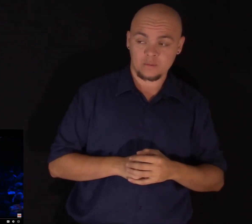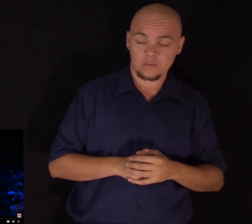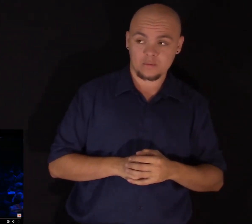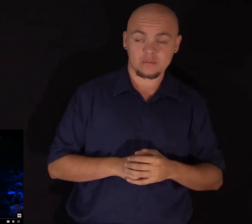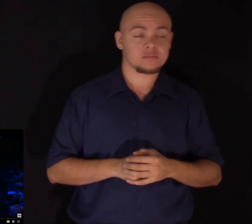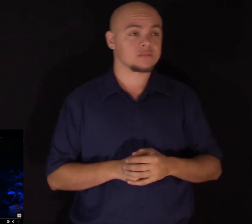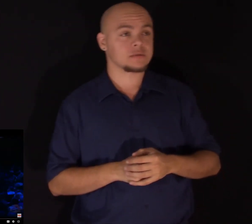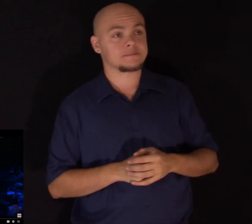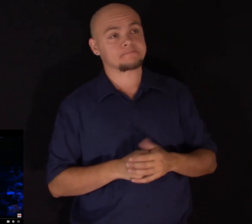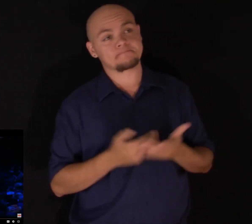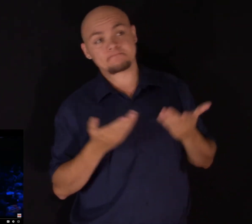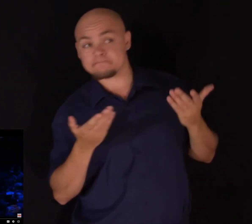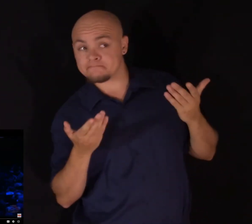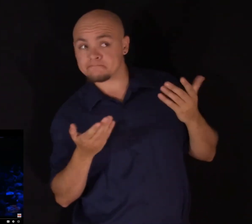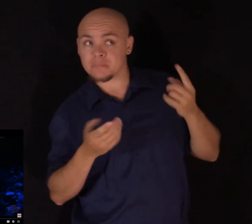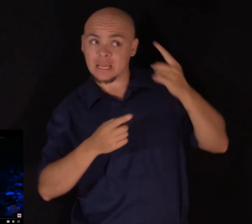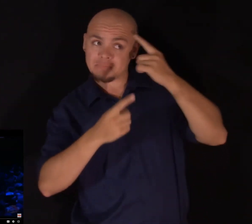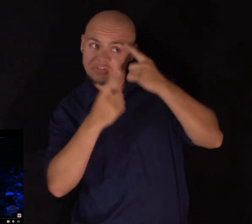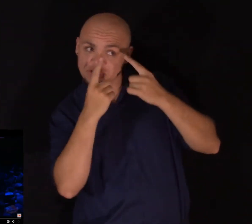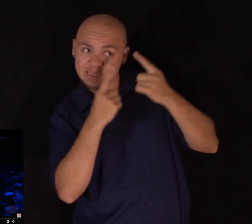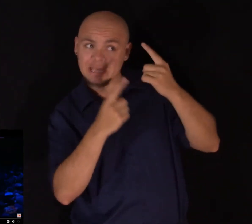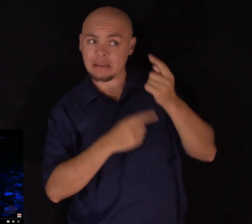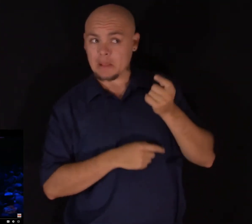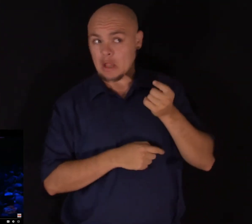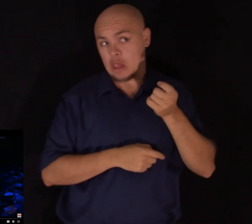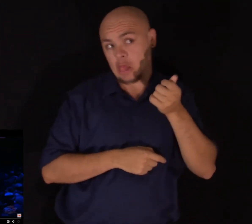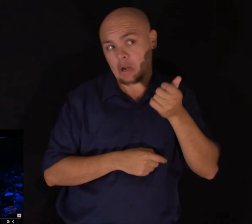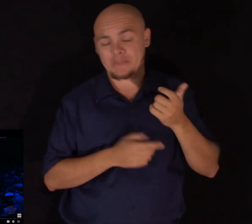And I said, "I'm just thinking about it a little bit."